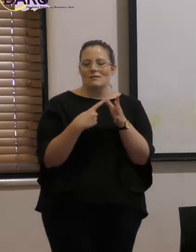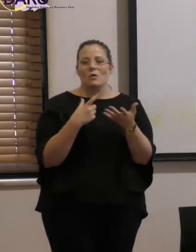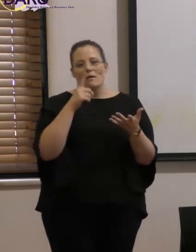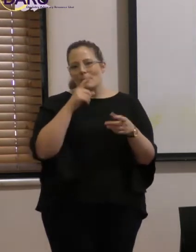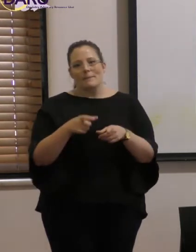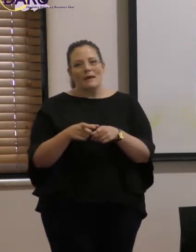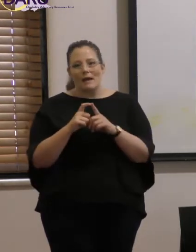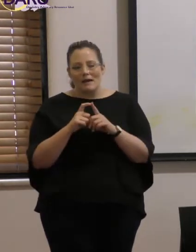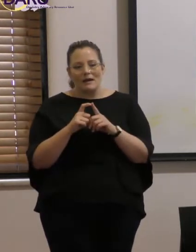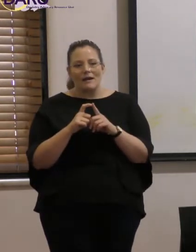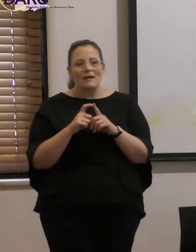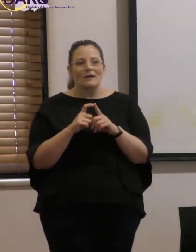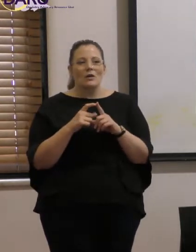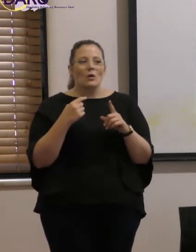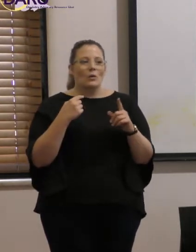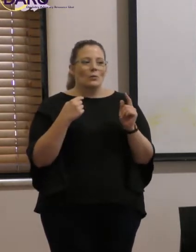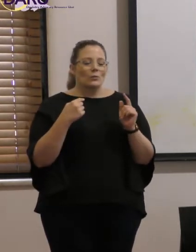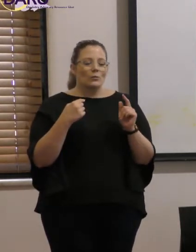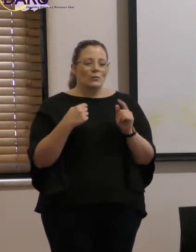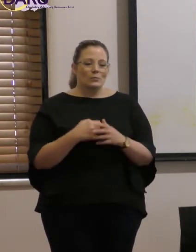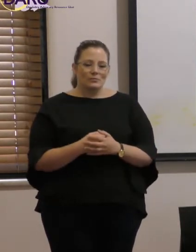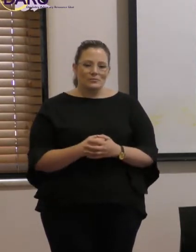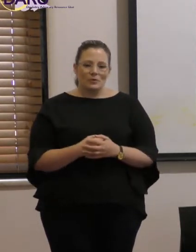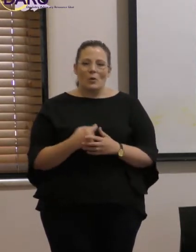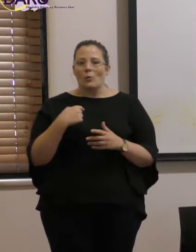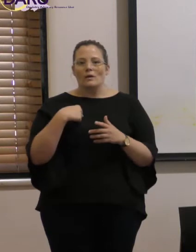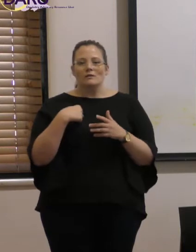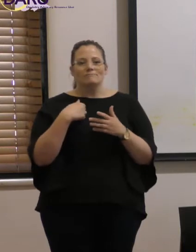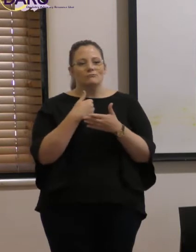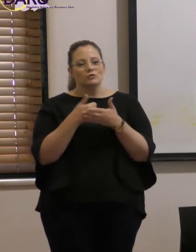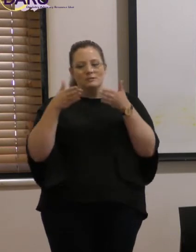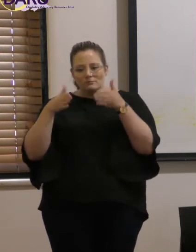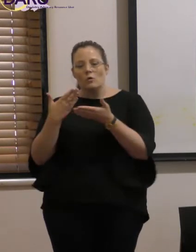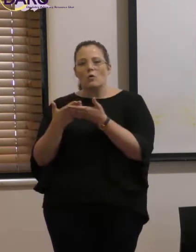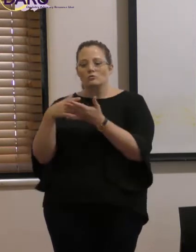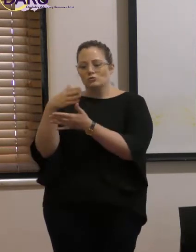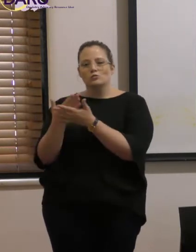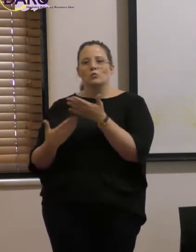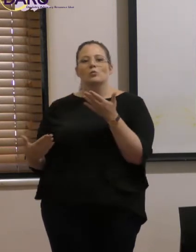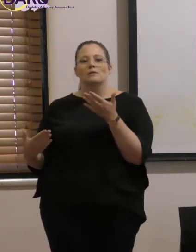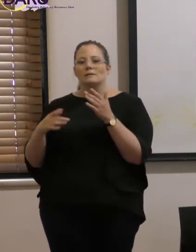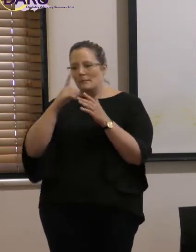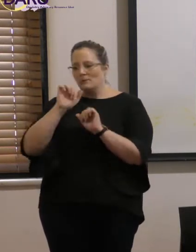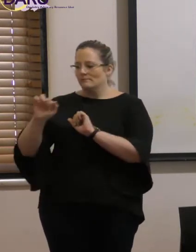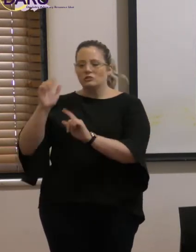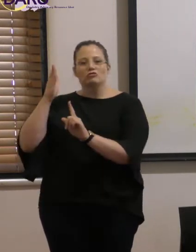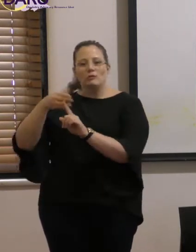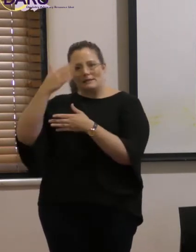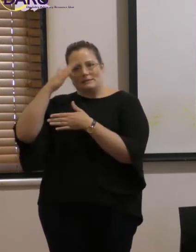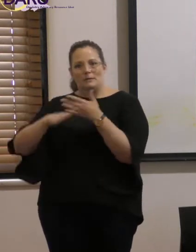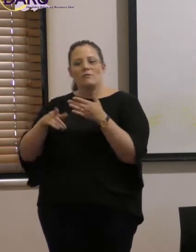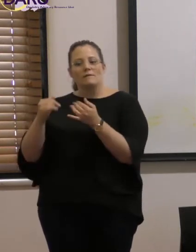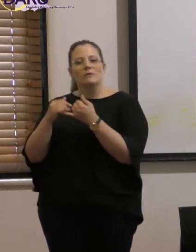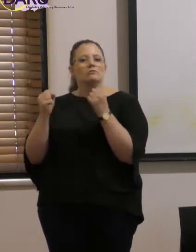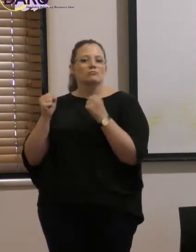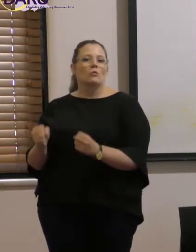which I'll talk about in a minute, an overwhelming body of anecdotal experience. Direct experience is very strong